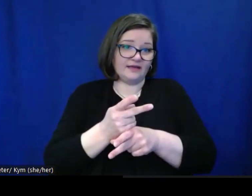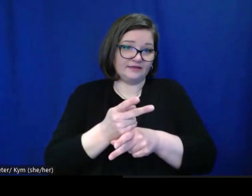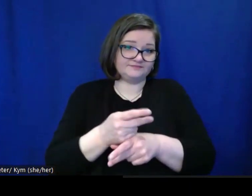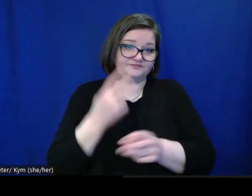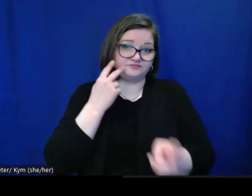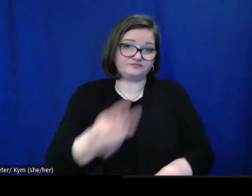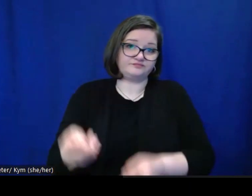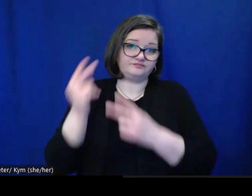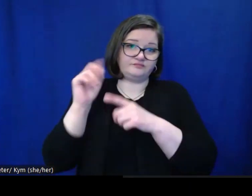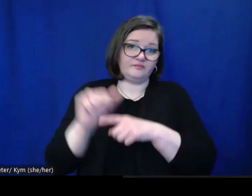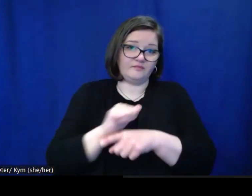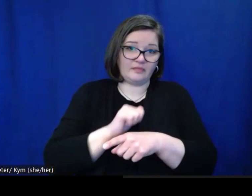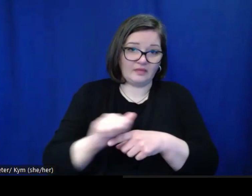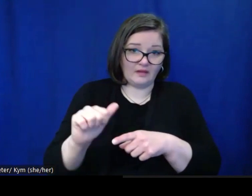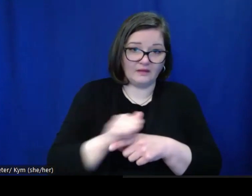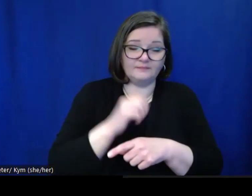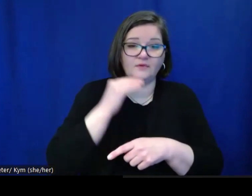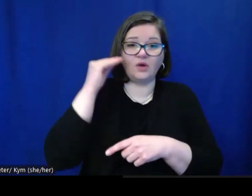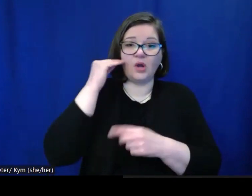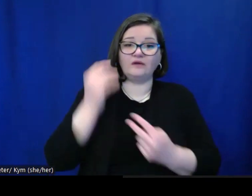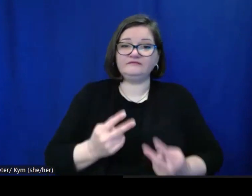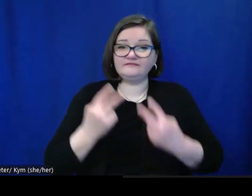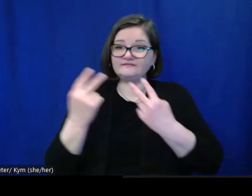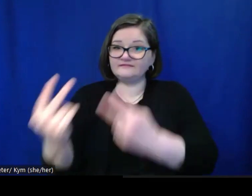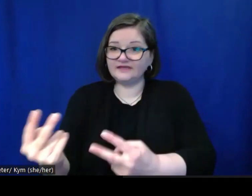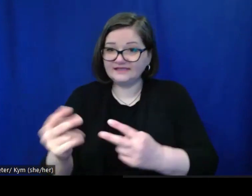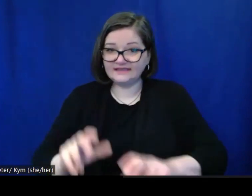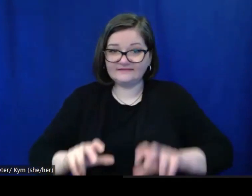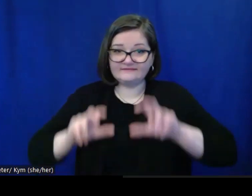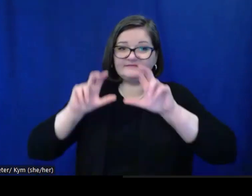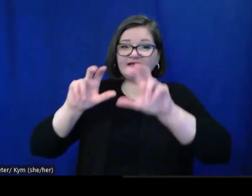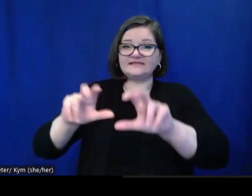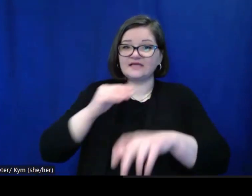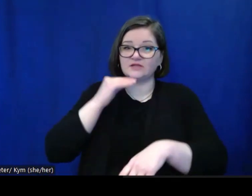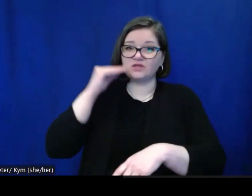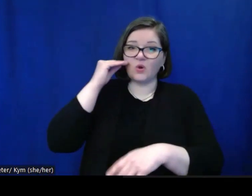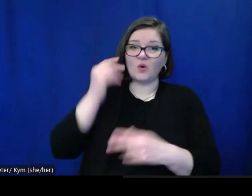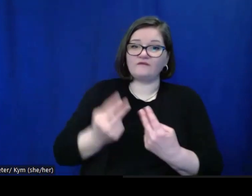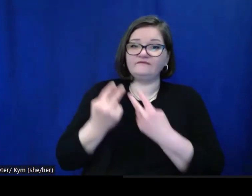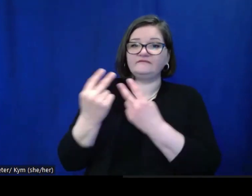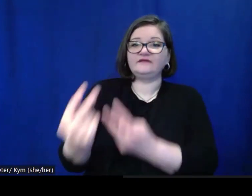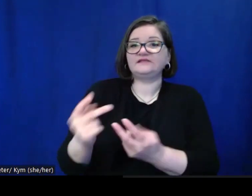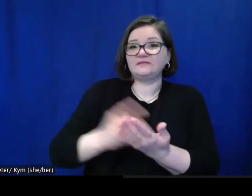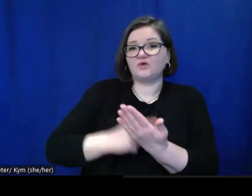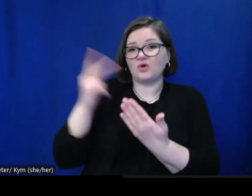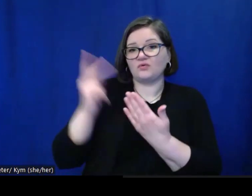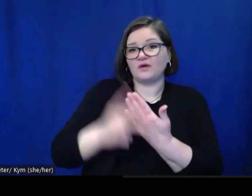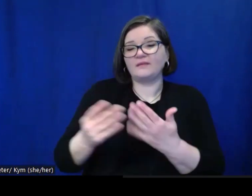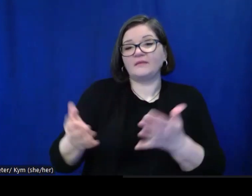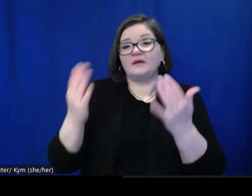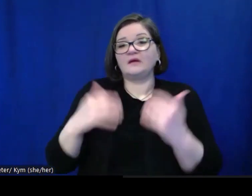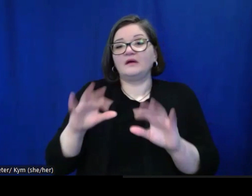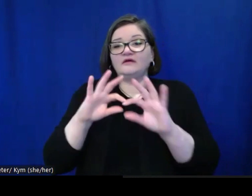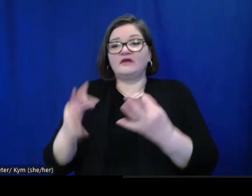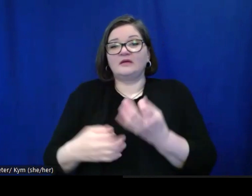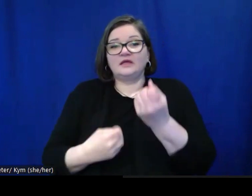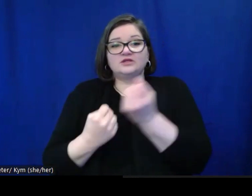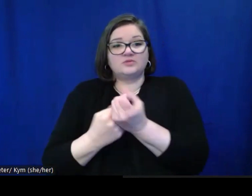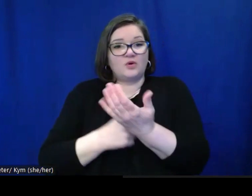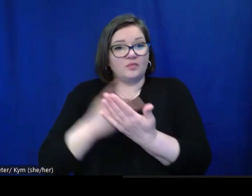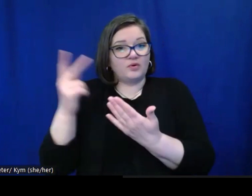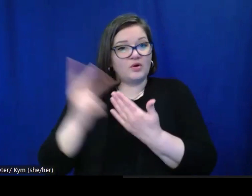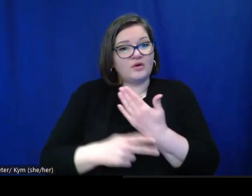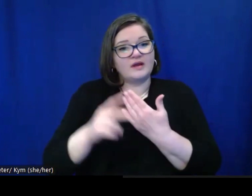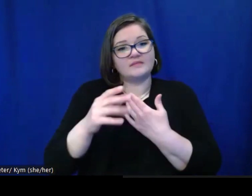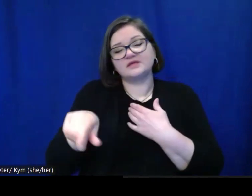reflective practicing, home visiting, investing in our home visiting programs, family support programs, and